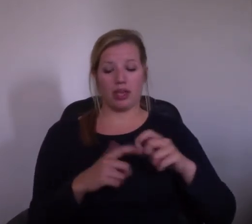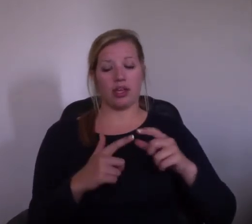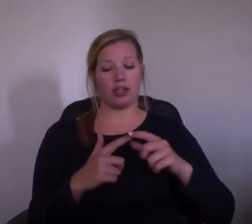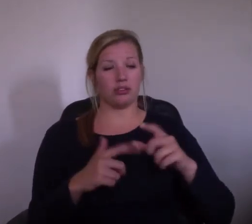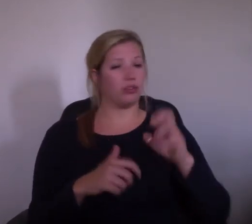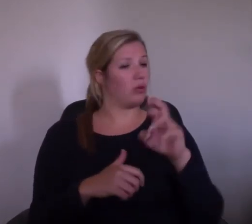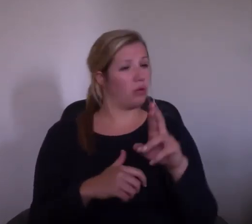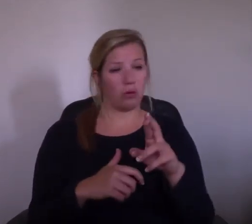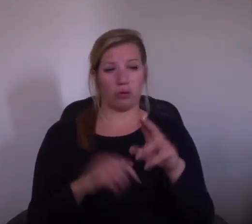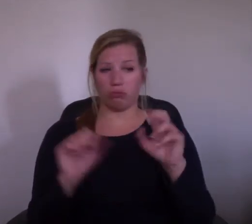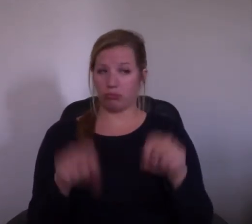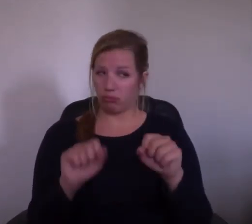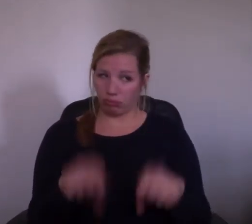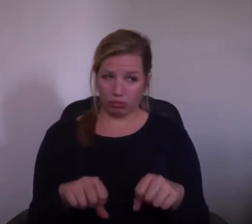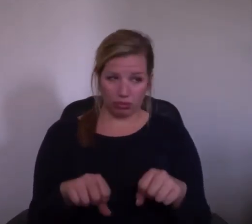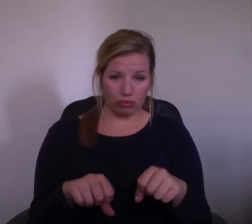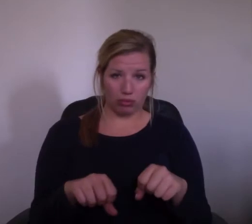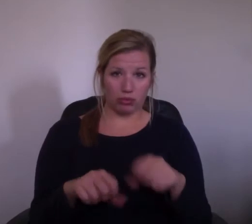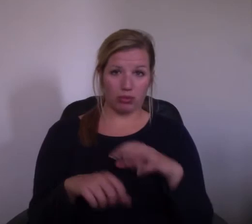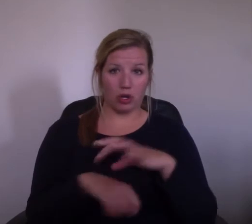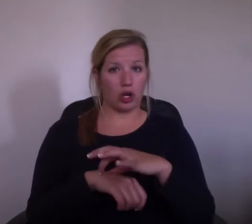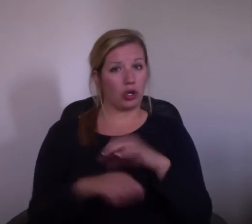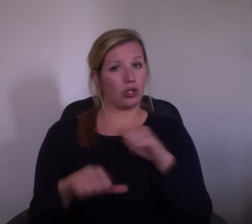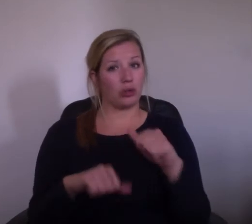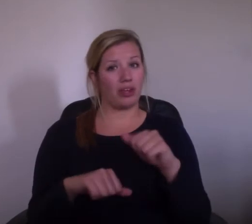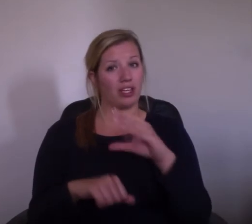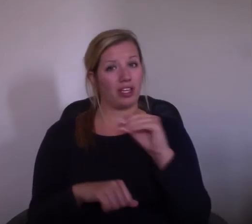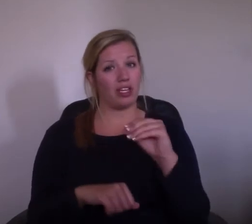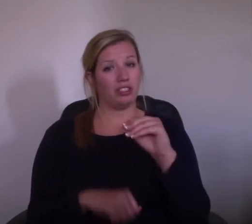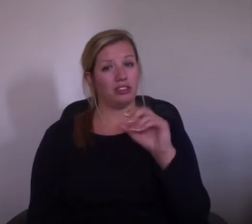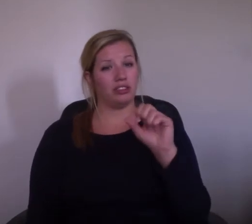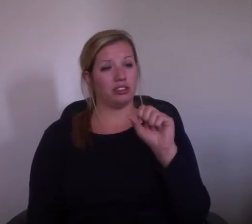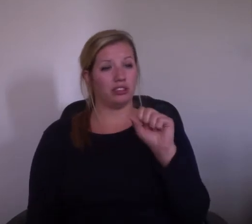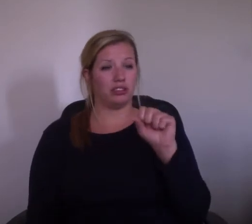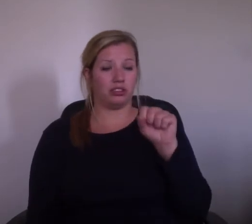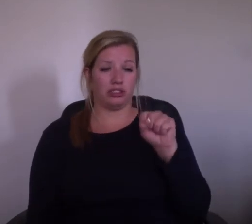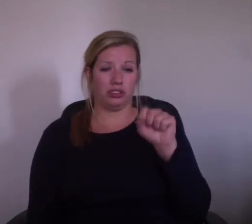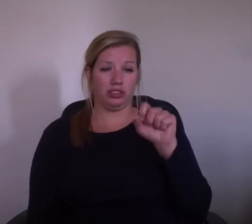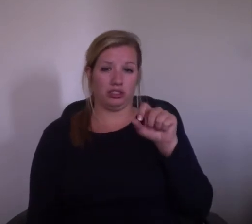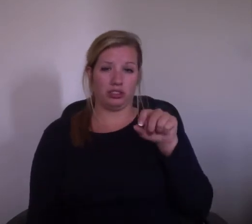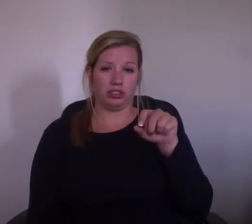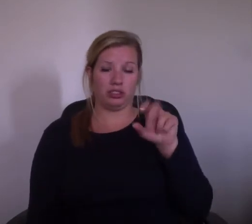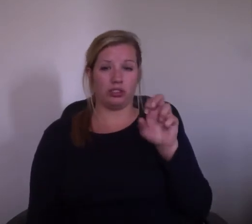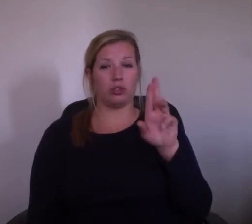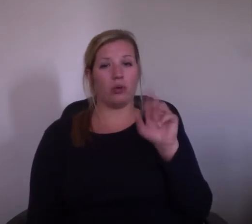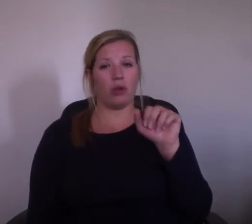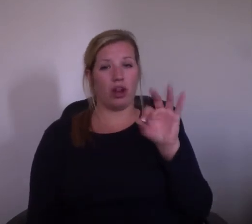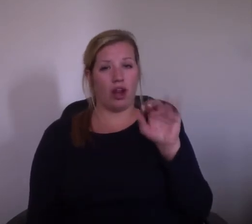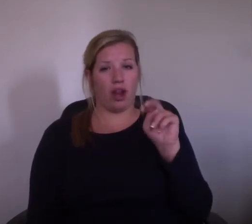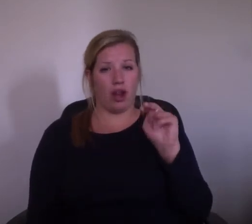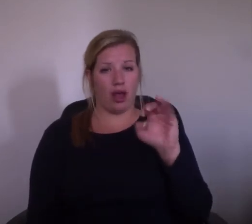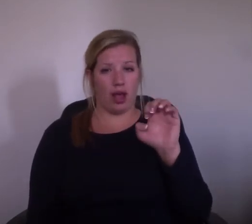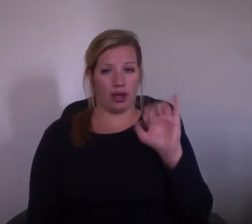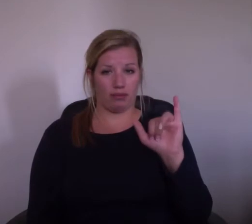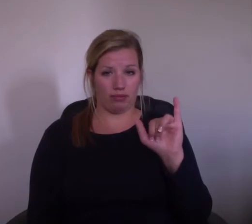that has earthquakes where you might be impacted by a tsunami? Know what natural hazards you have and then plan for